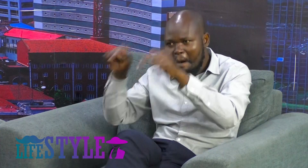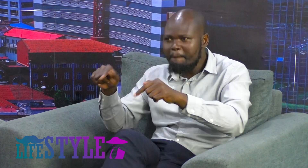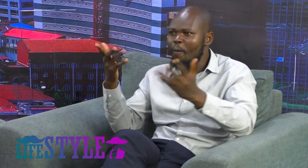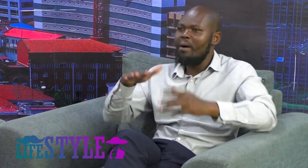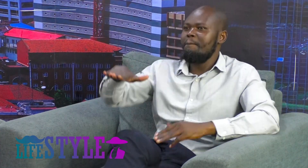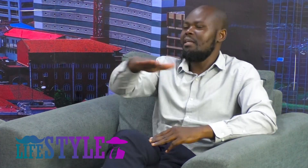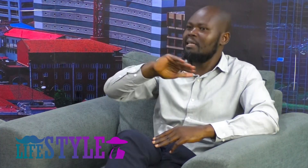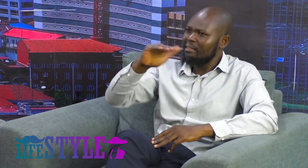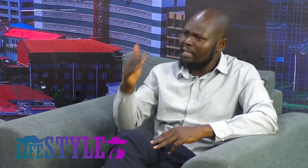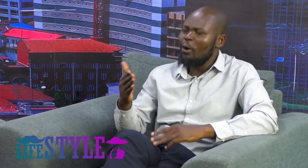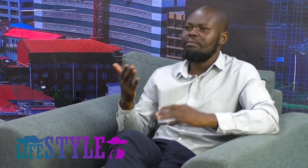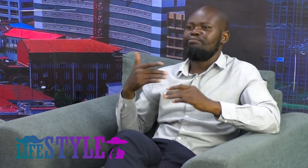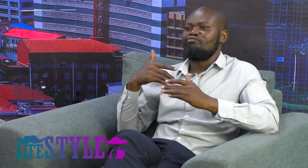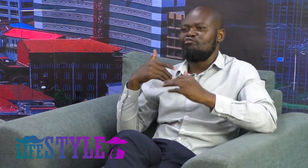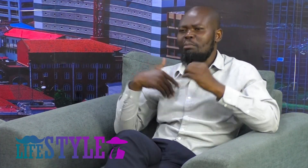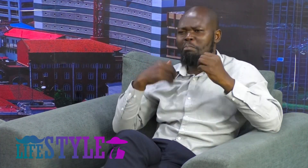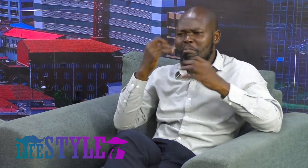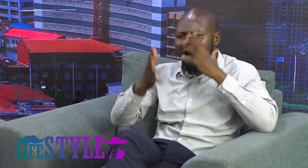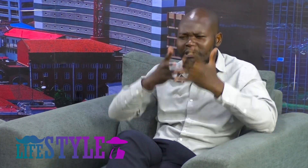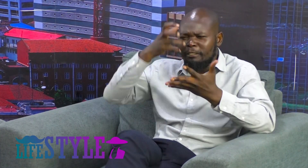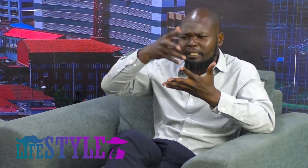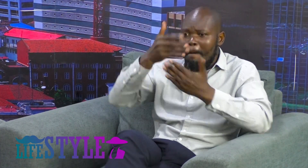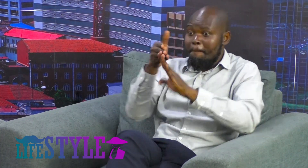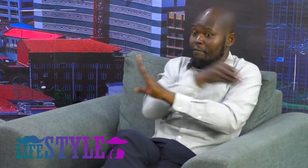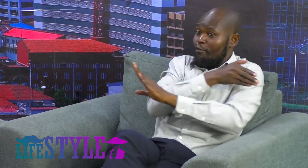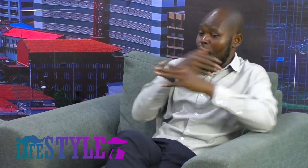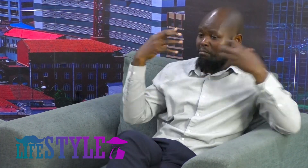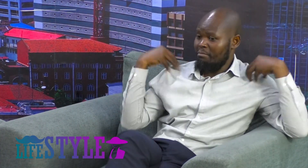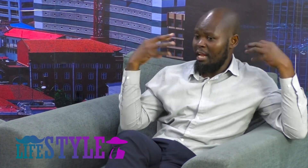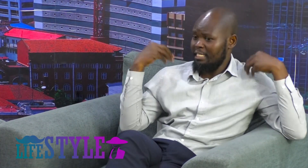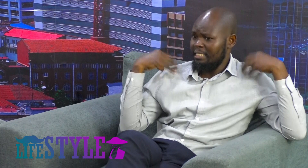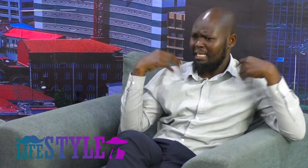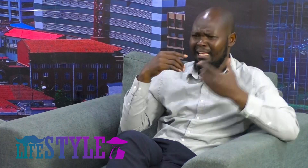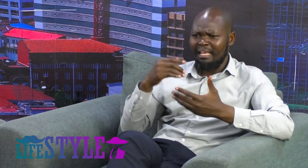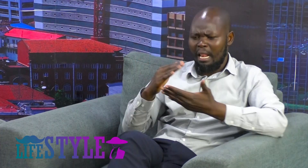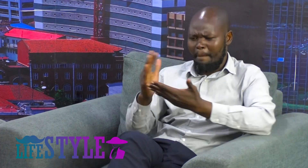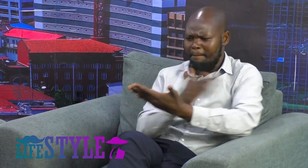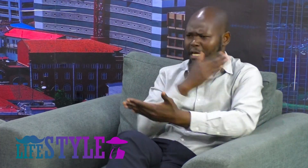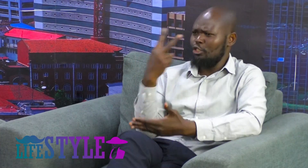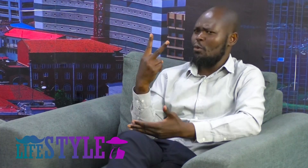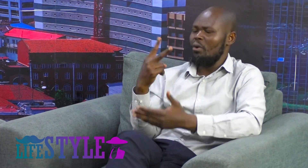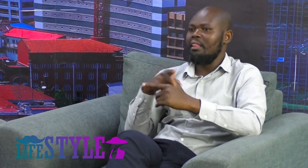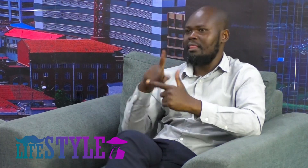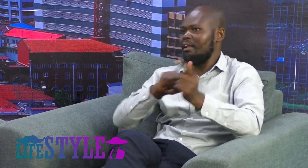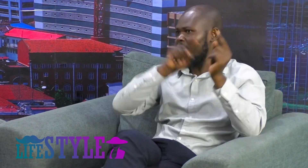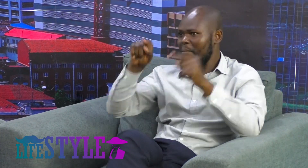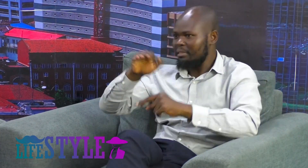and then, and do the work that they were planning for me. But before I practiced, I